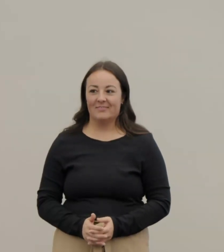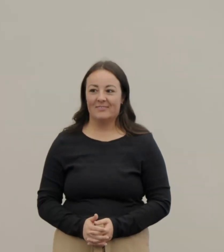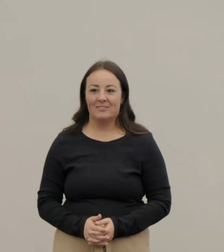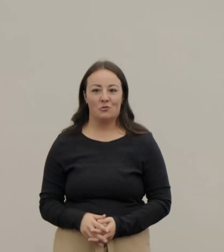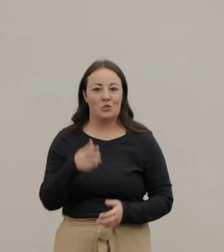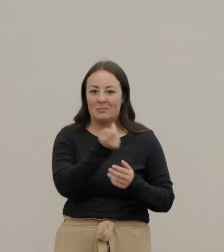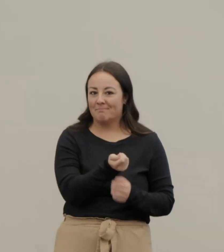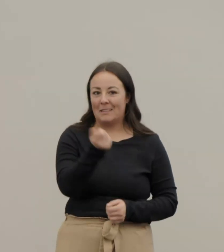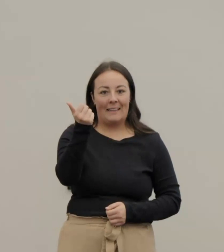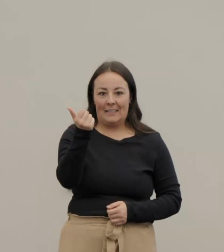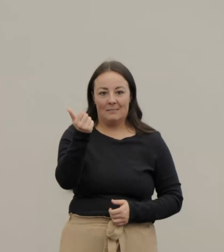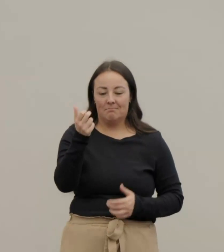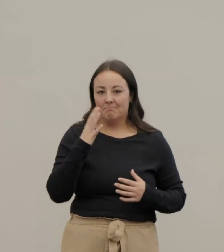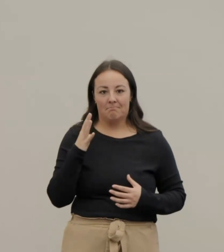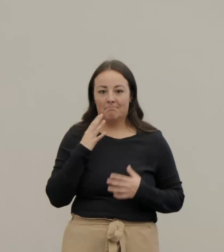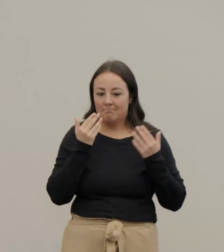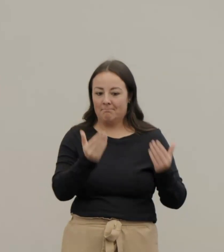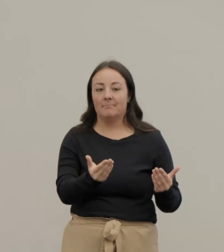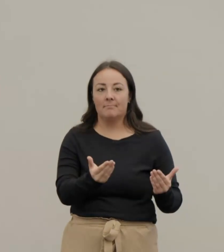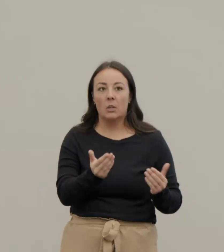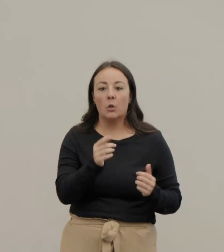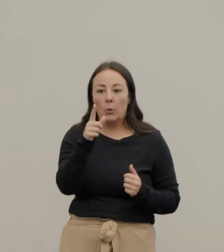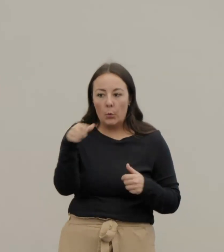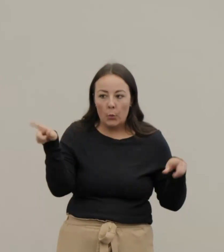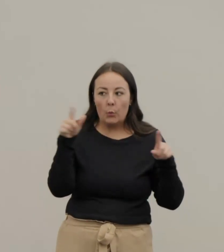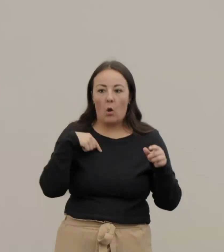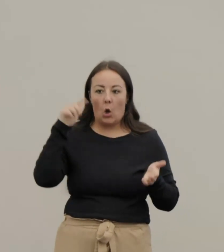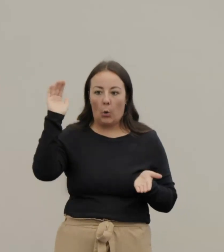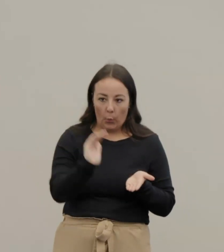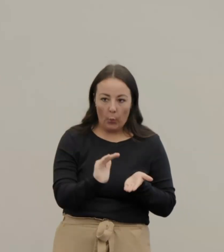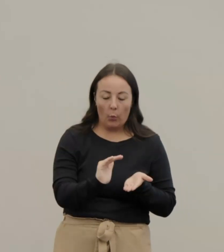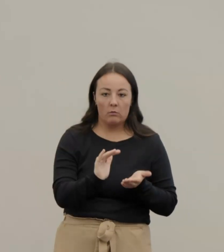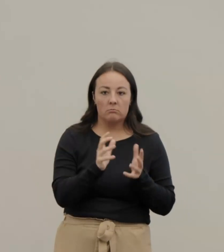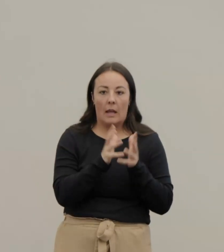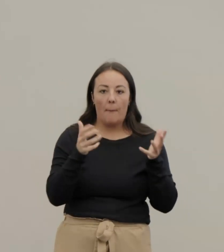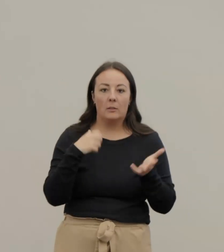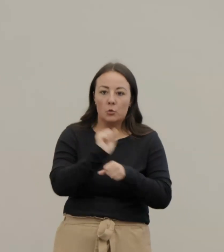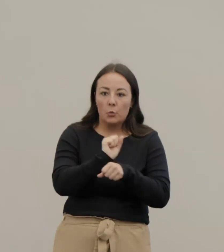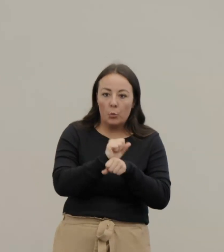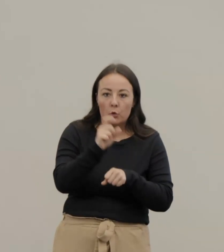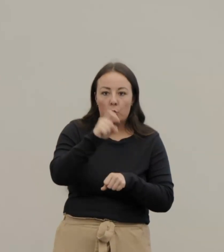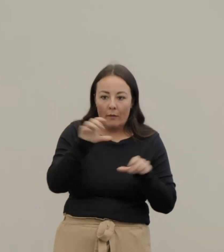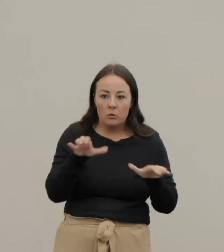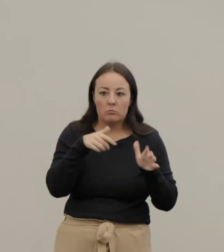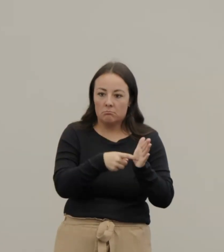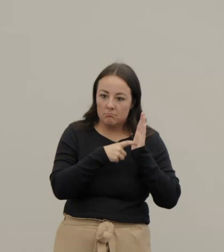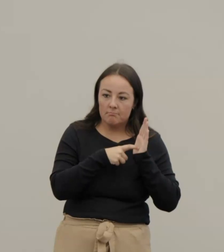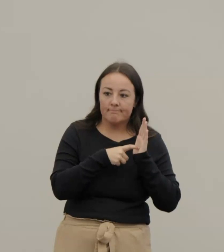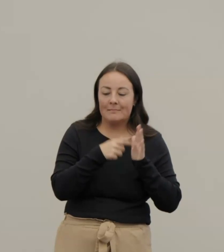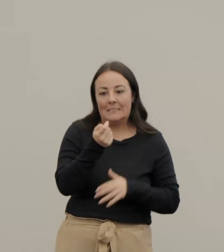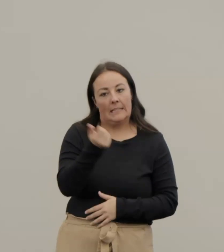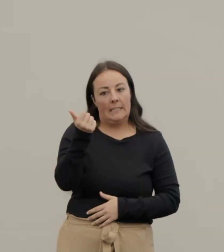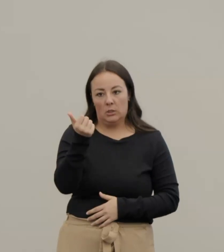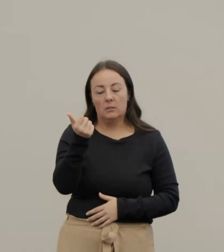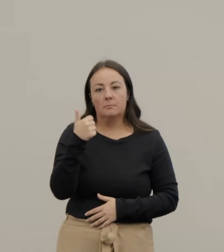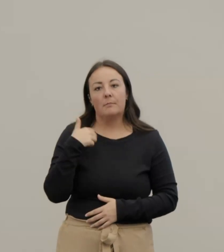Just take it out. Again, you're lowering the amount of work you have to do. Delete it. Again, I know there's